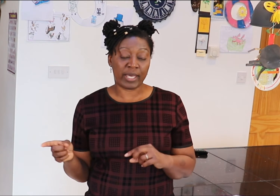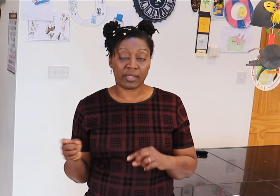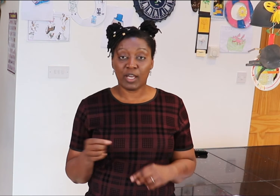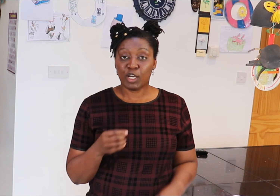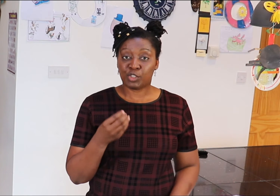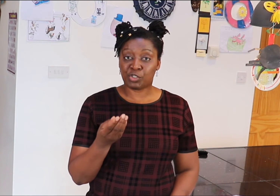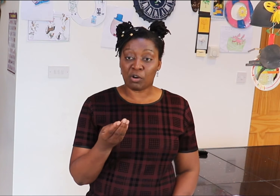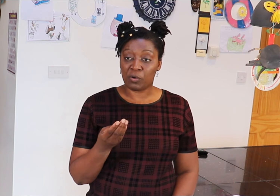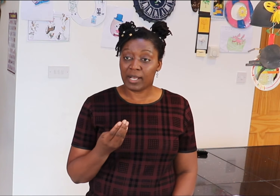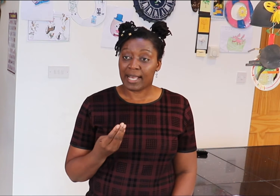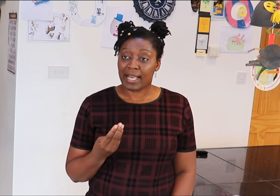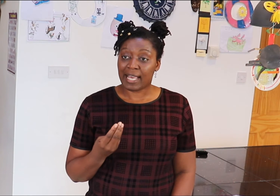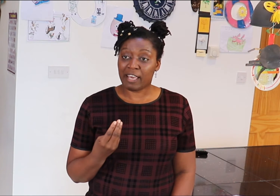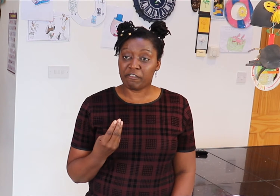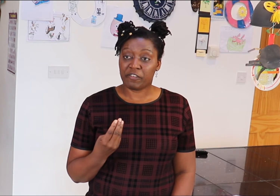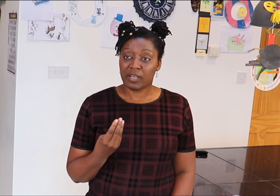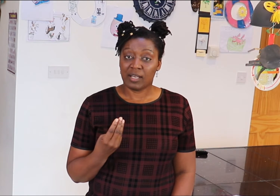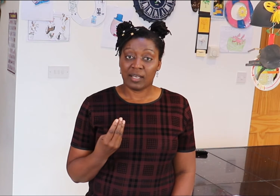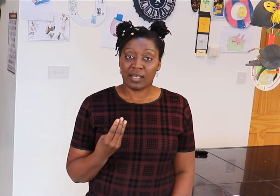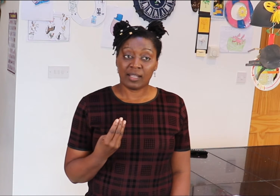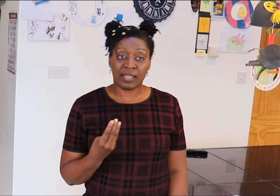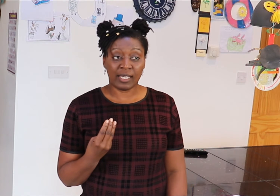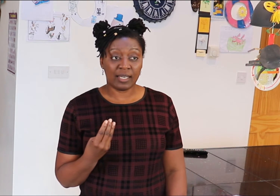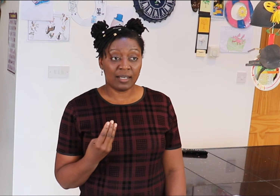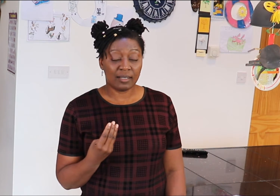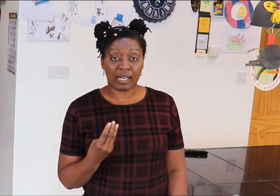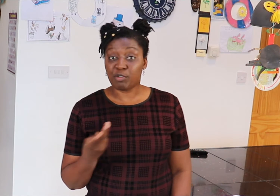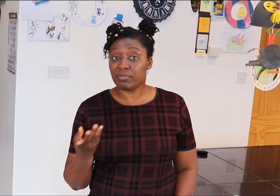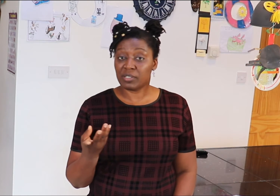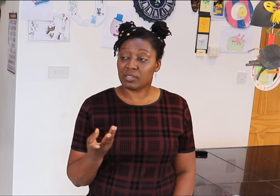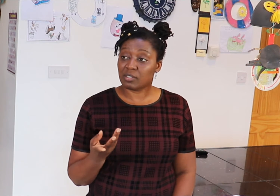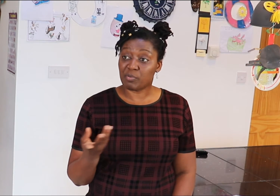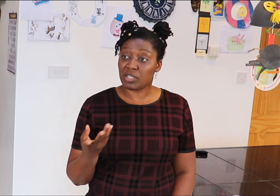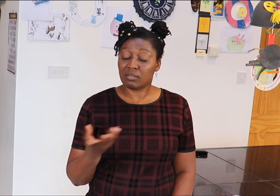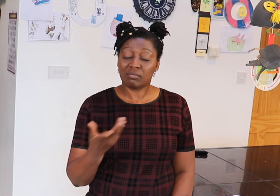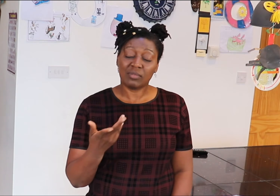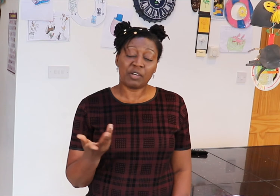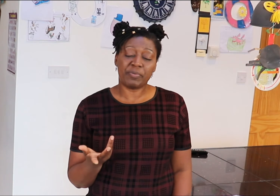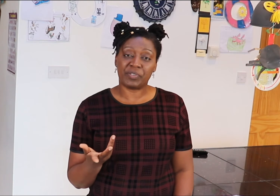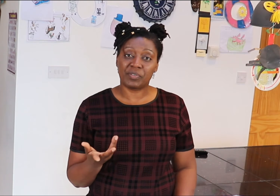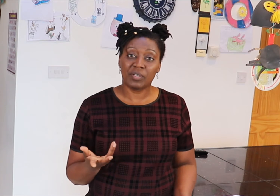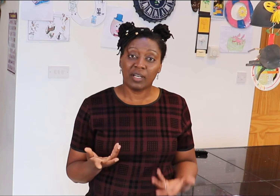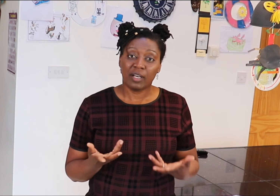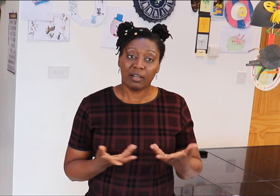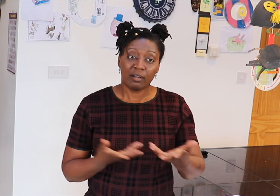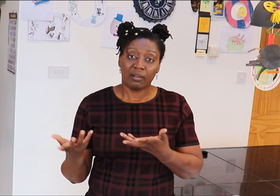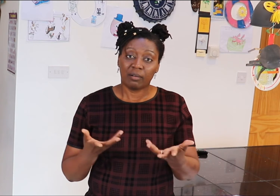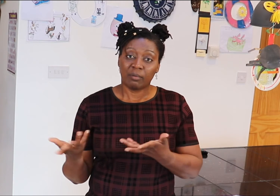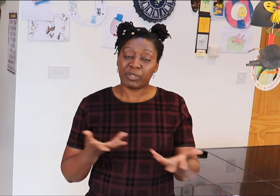with. So if the agreement